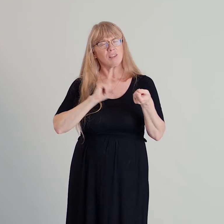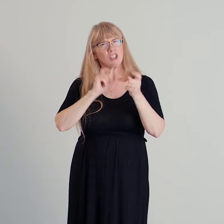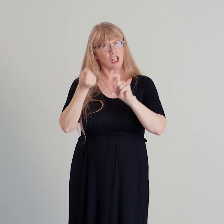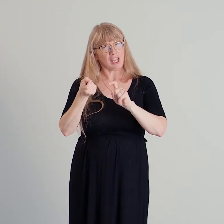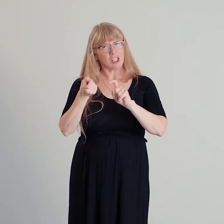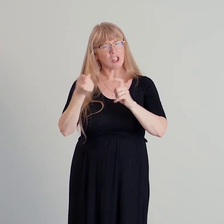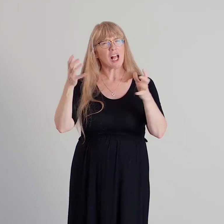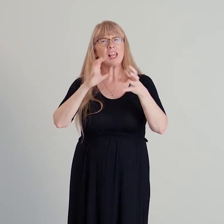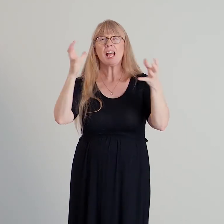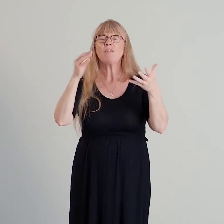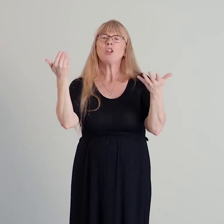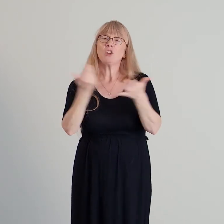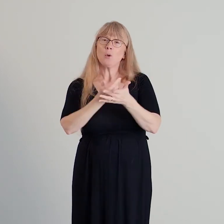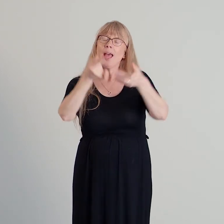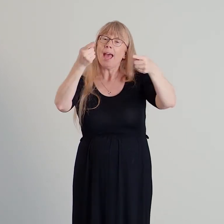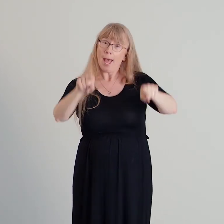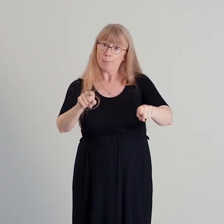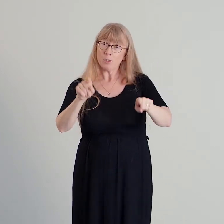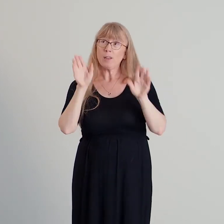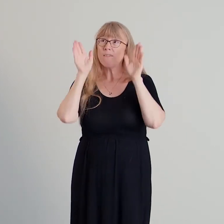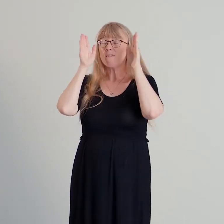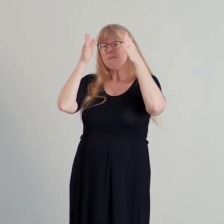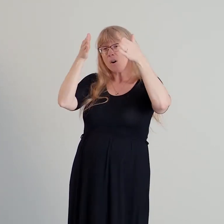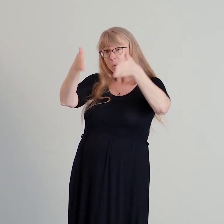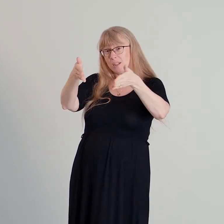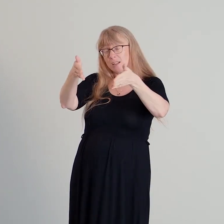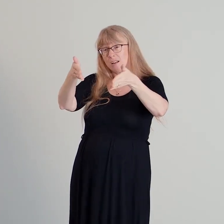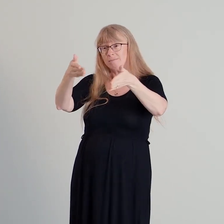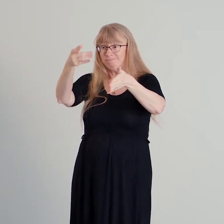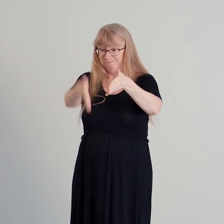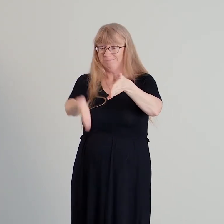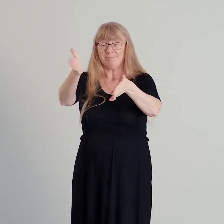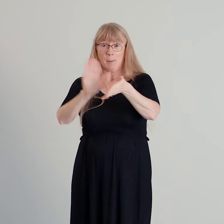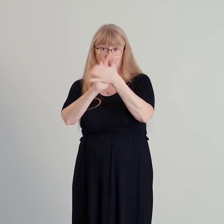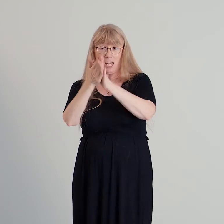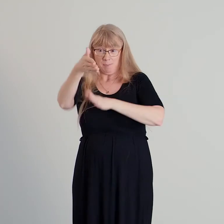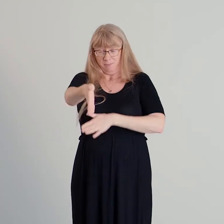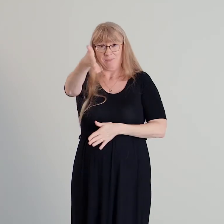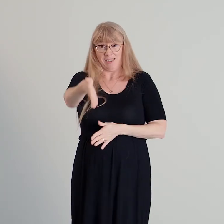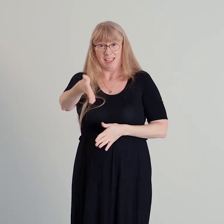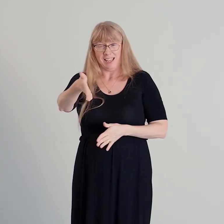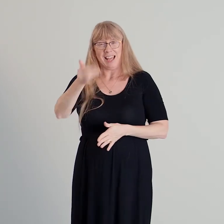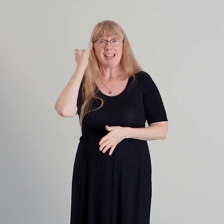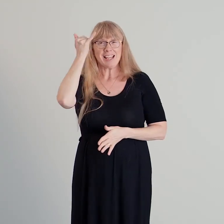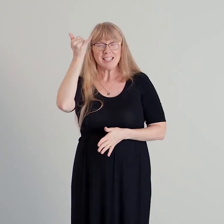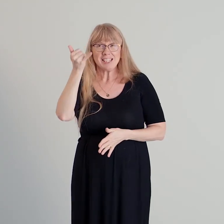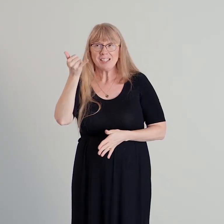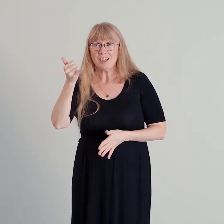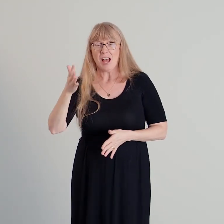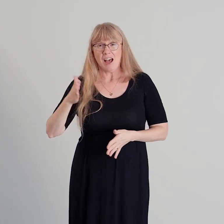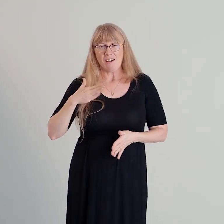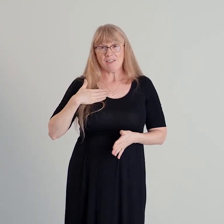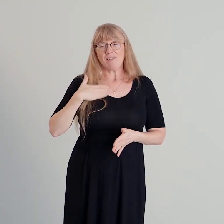change, a lot of that newness happens as we focus on who we want to become. The idea of admitting our own struggles, admitting